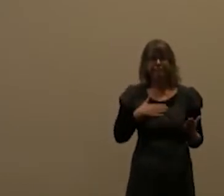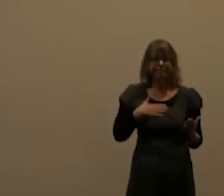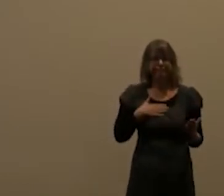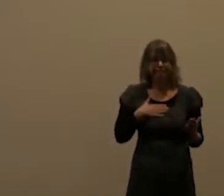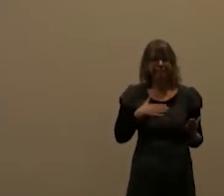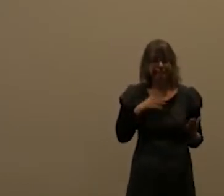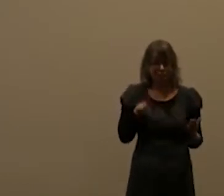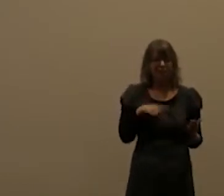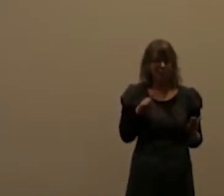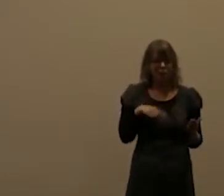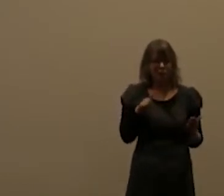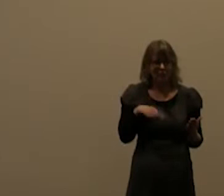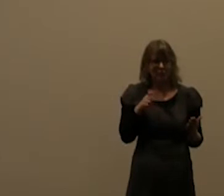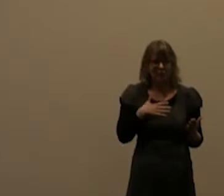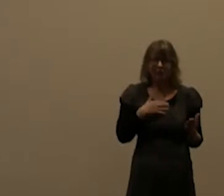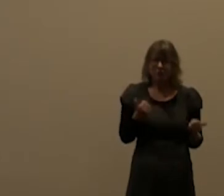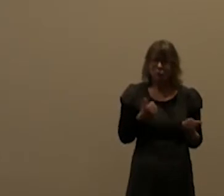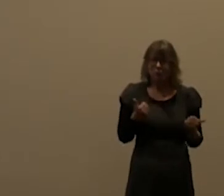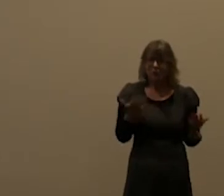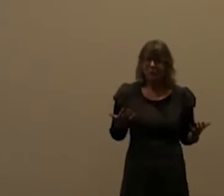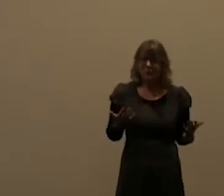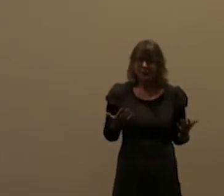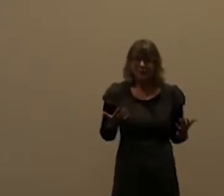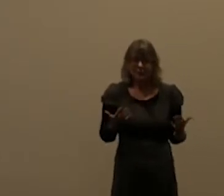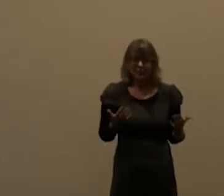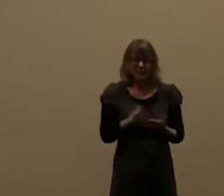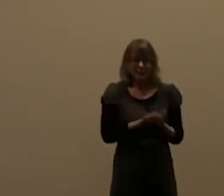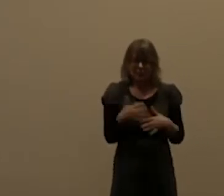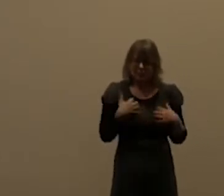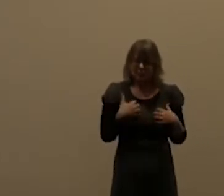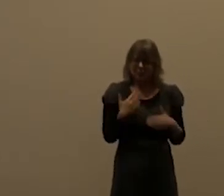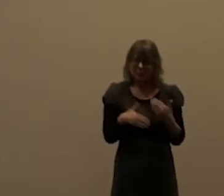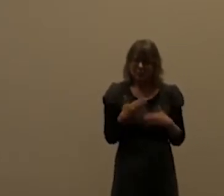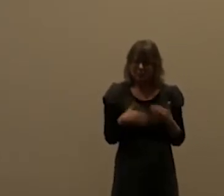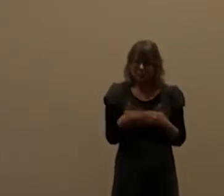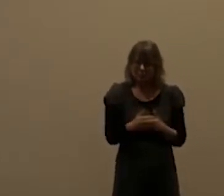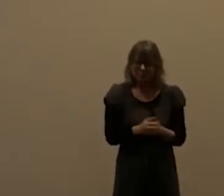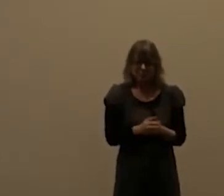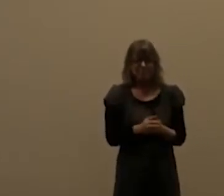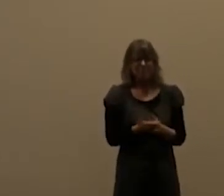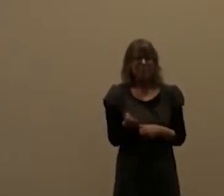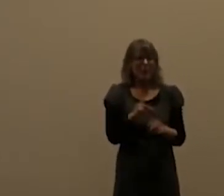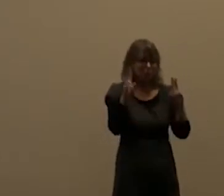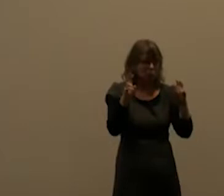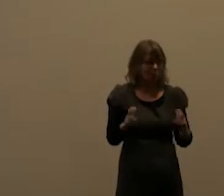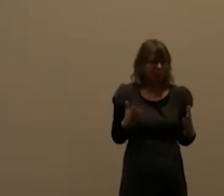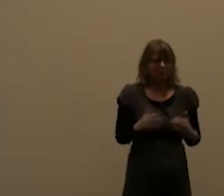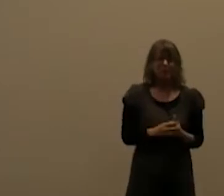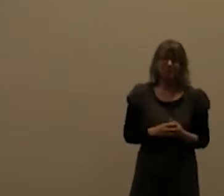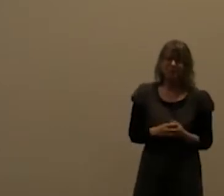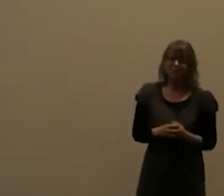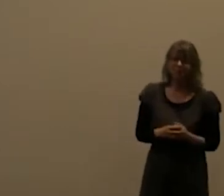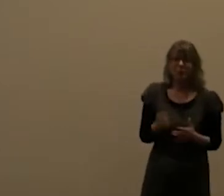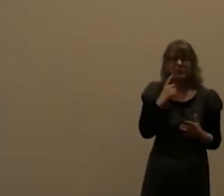to refresh on you, which is great. It just keeps things interesting. And we'll go back to topics there. So let's look at this a